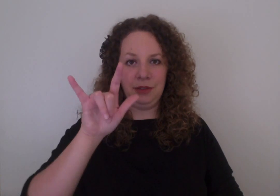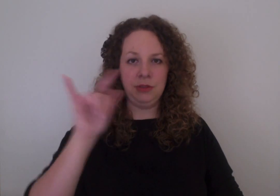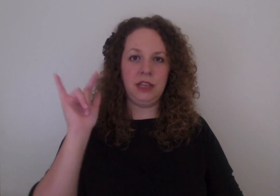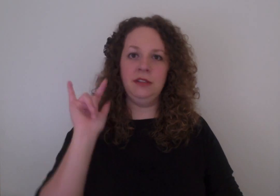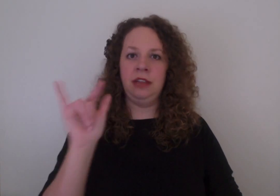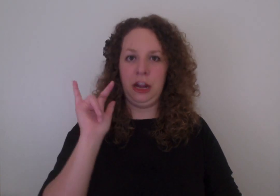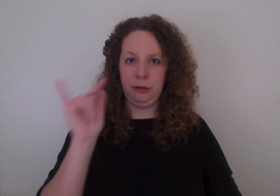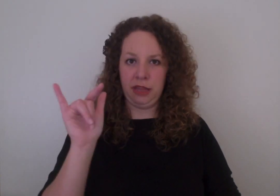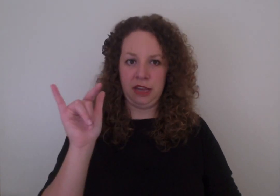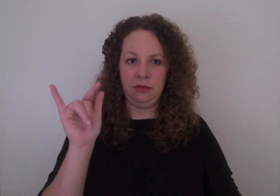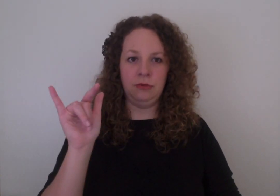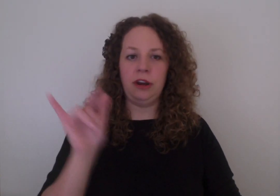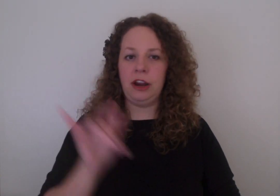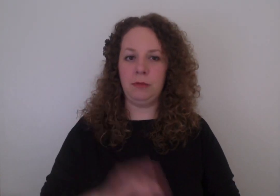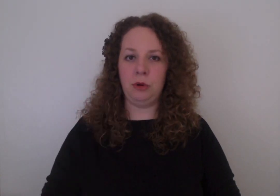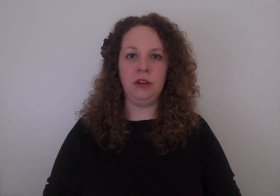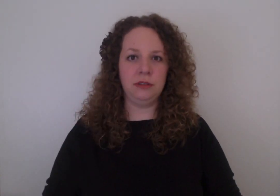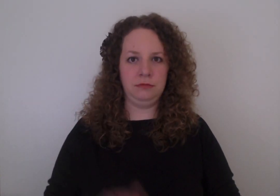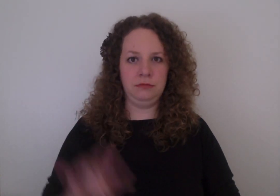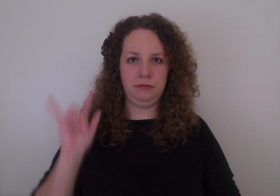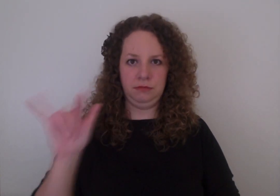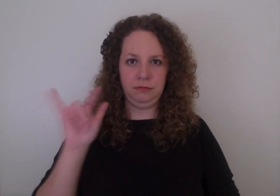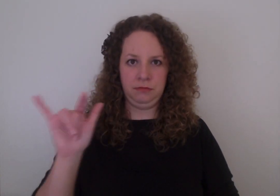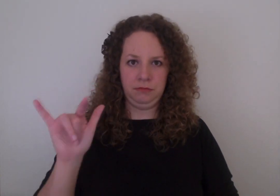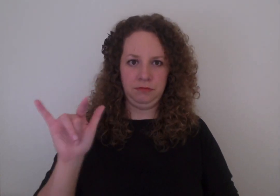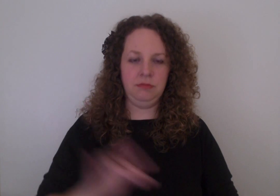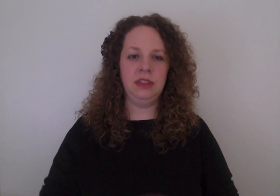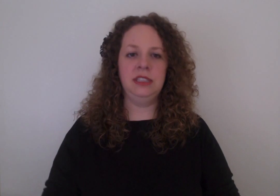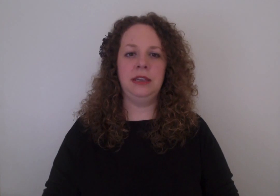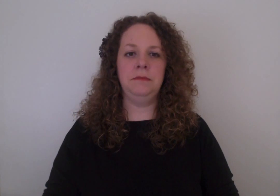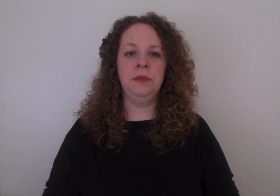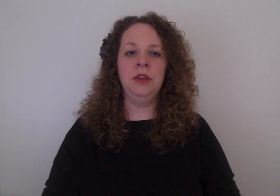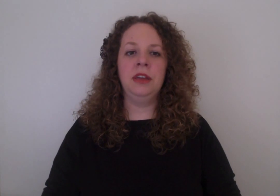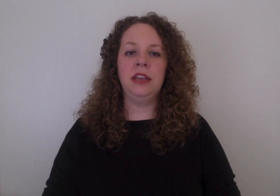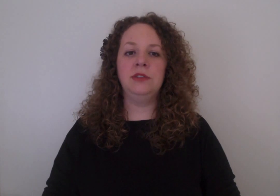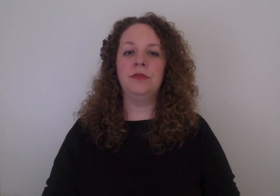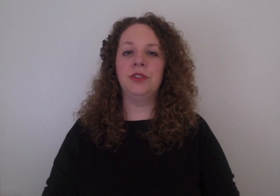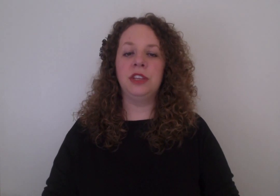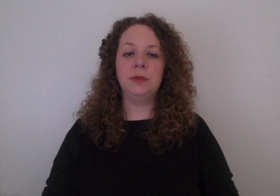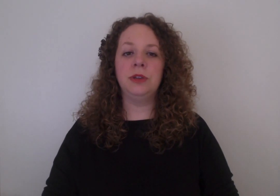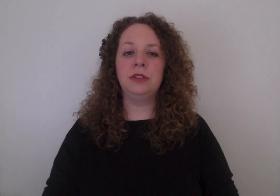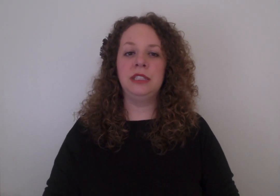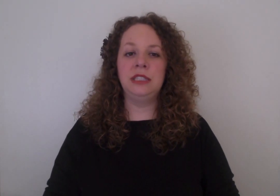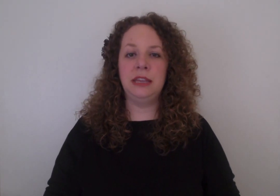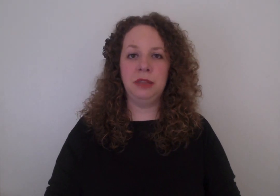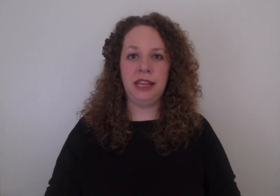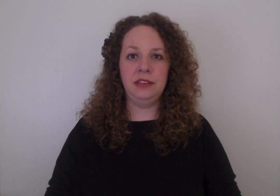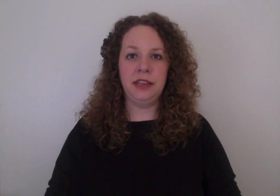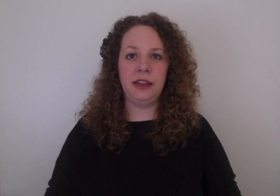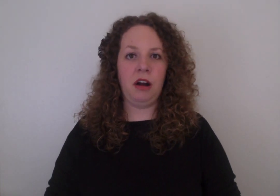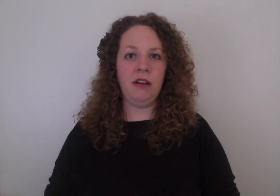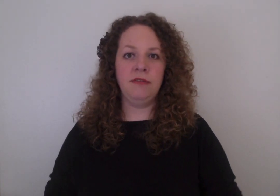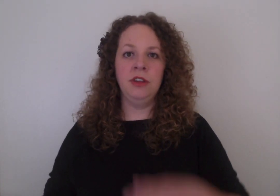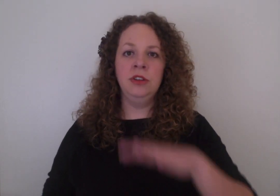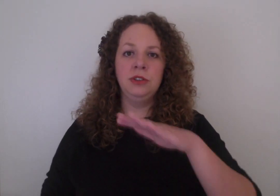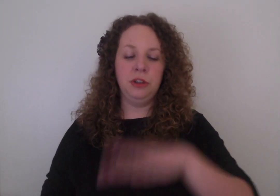sign, airplane or airport, the same. Okay, so for this one, you're going to say plane take off. So you're going